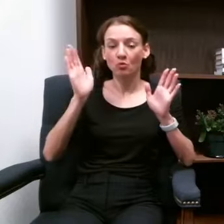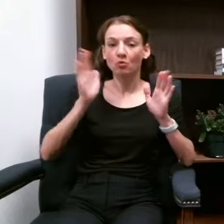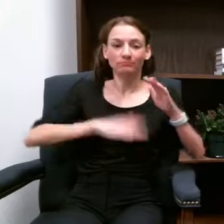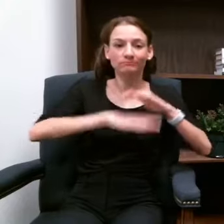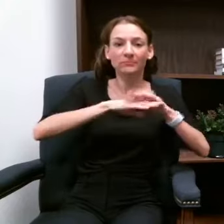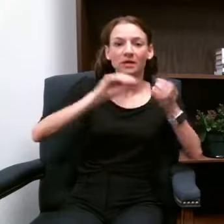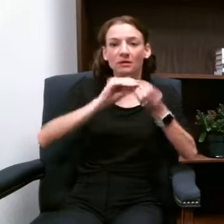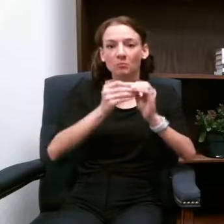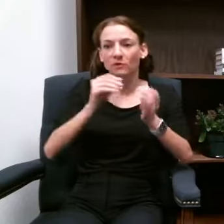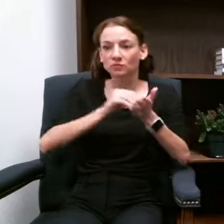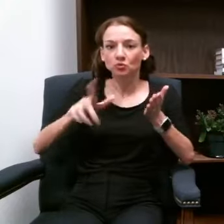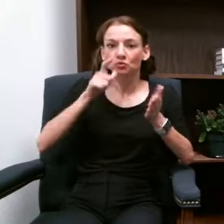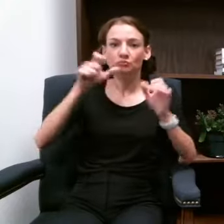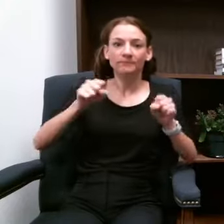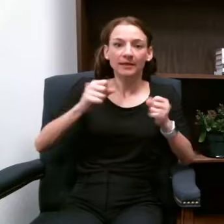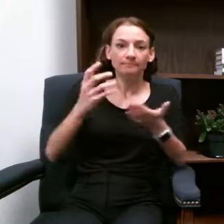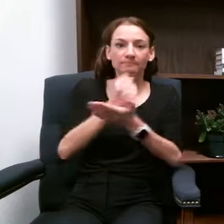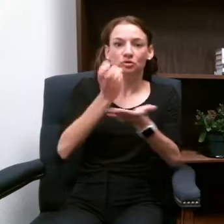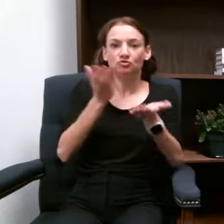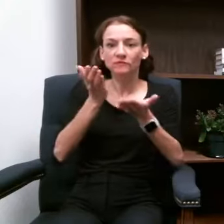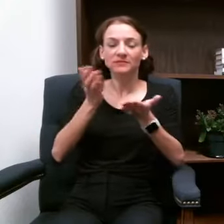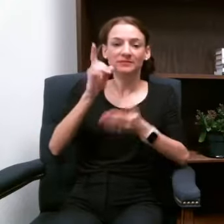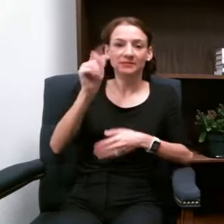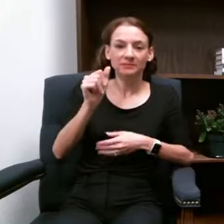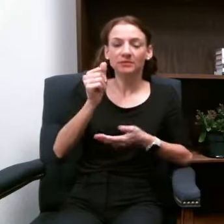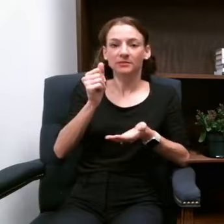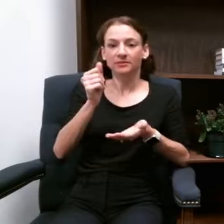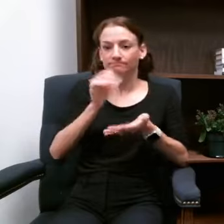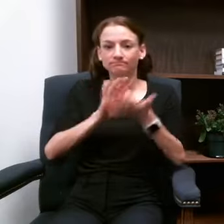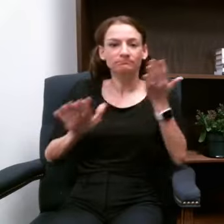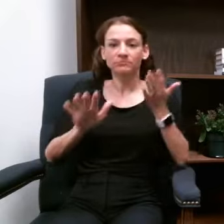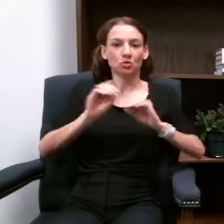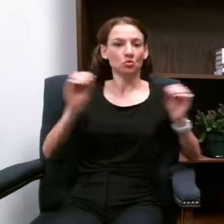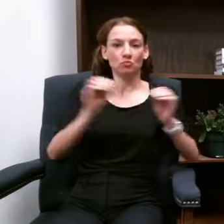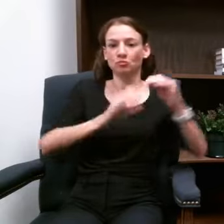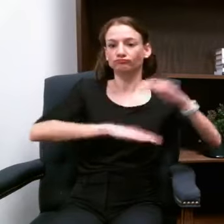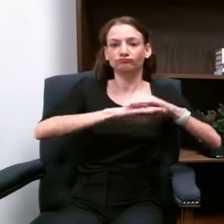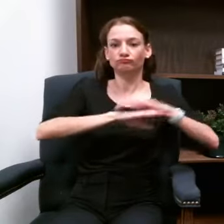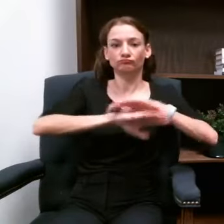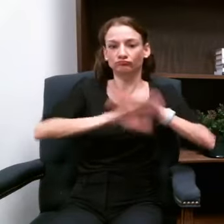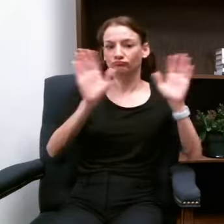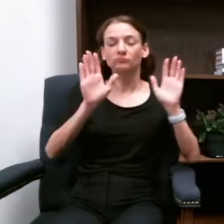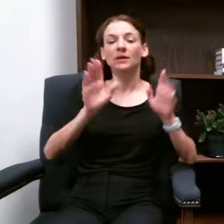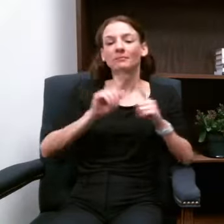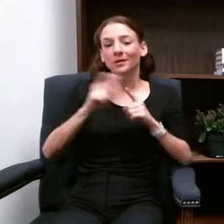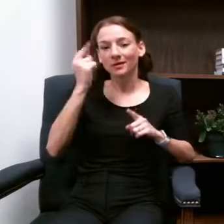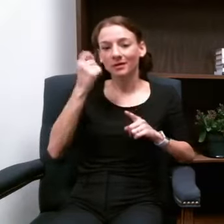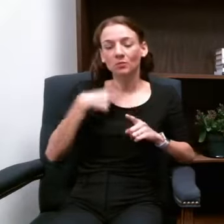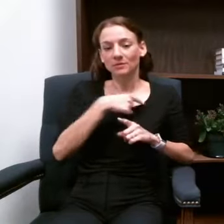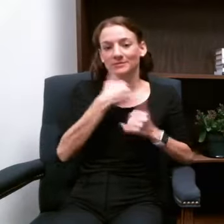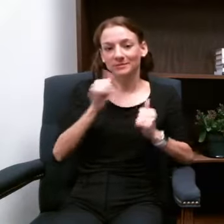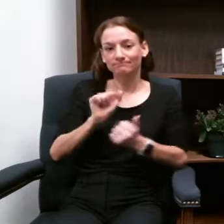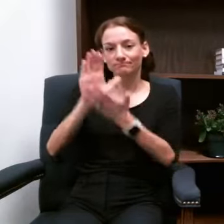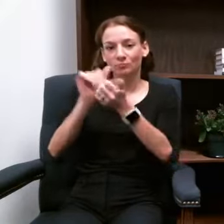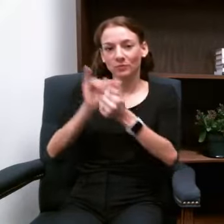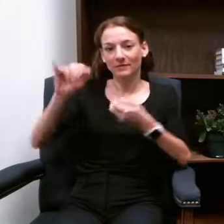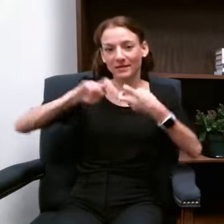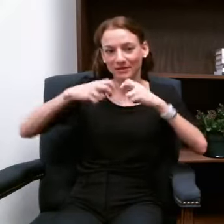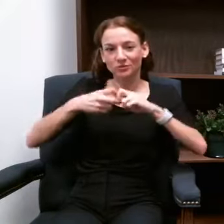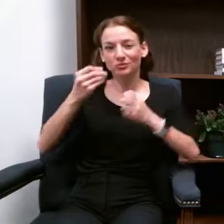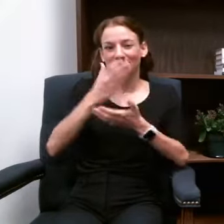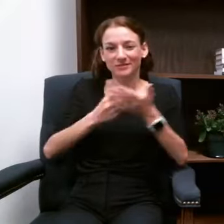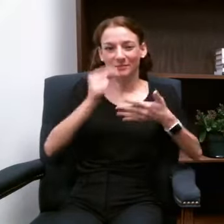students with disabilities that may be identified and served. However, we're still dealing with that issue and the ramifications of